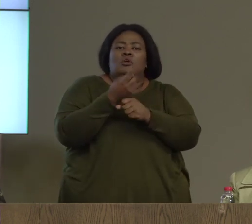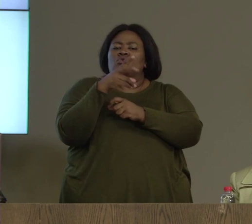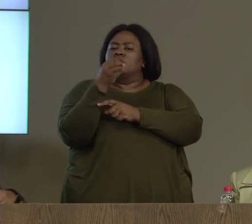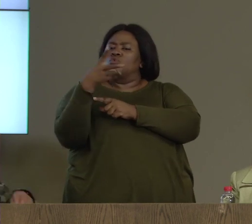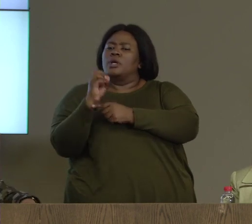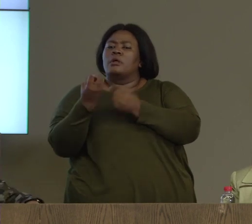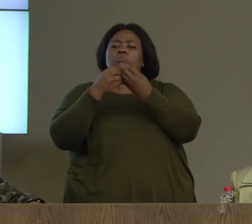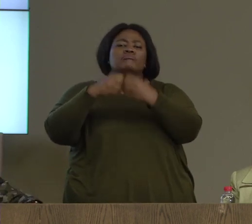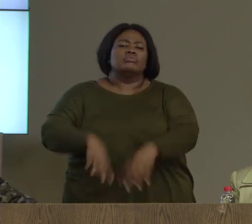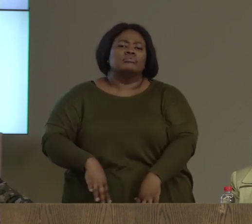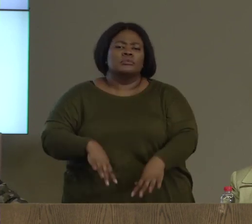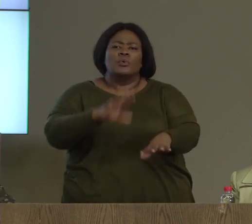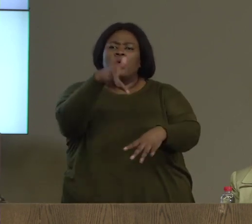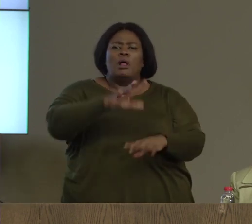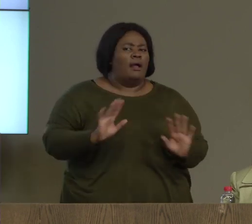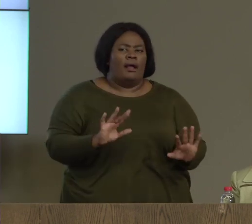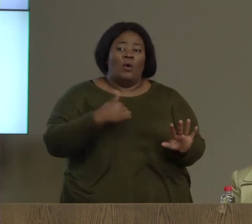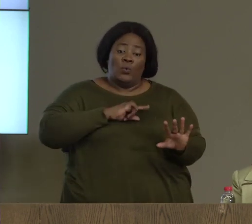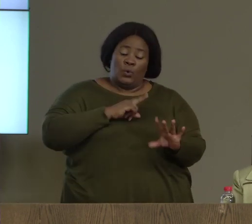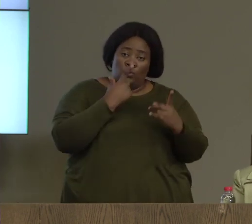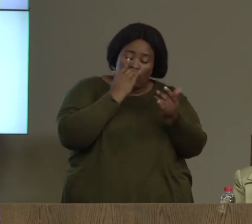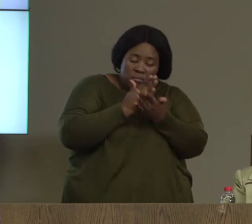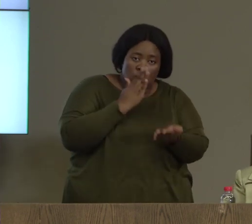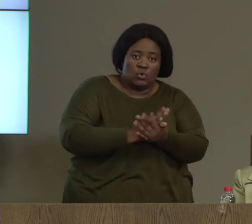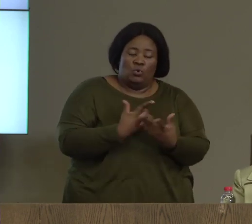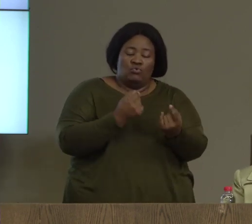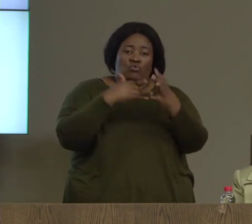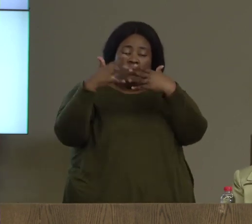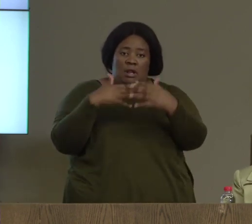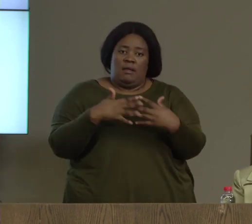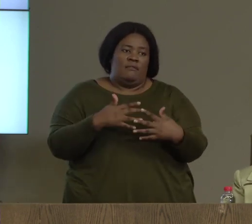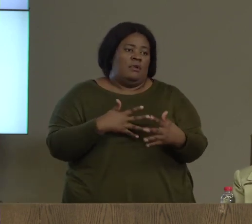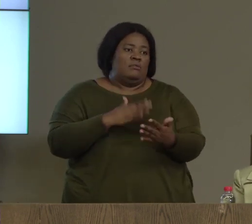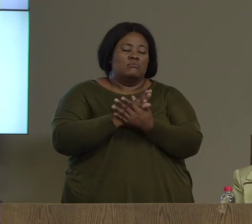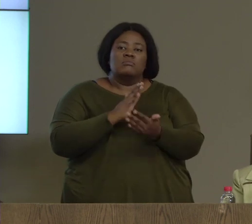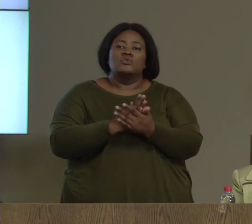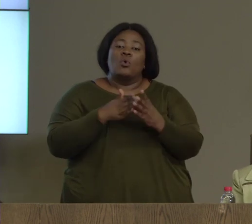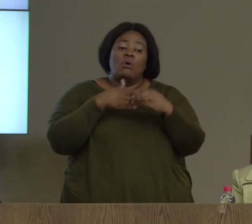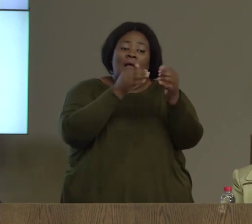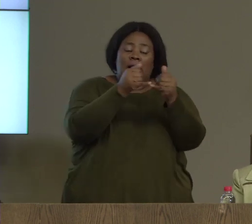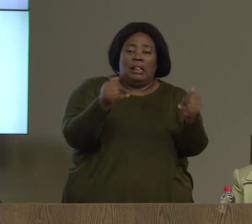the drain. We are going to do whatever it takes within the guidelines of